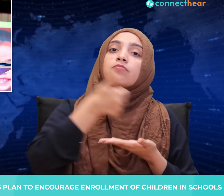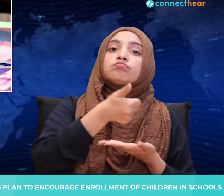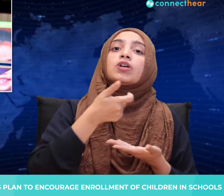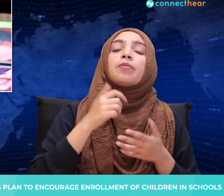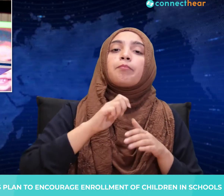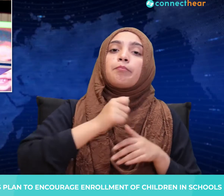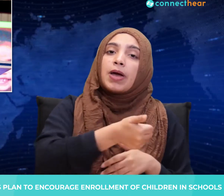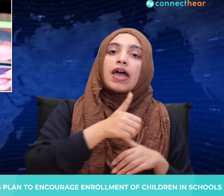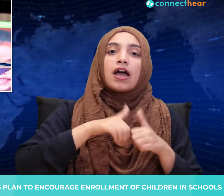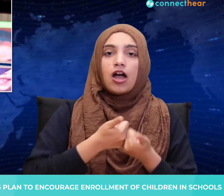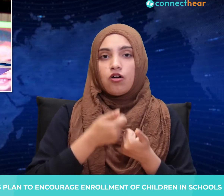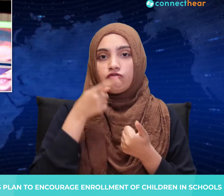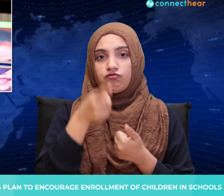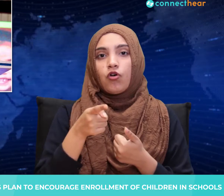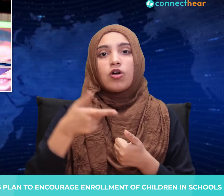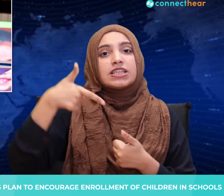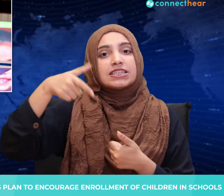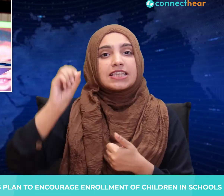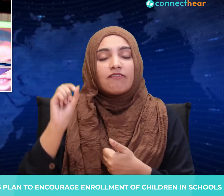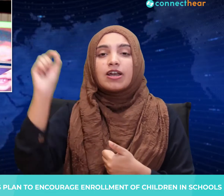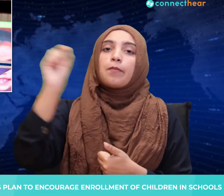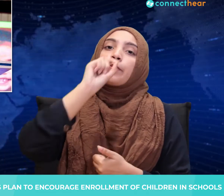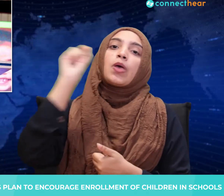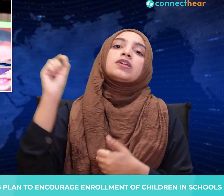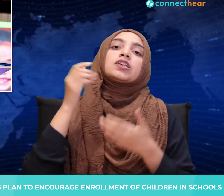of 70% attendance of their children.